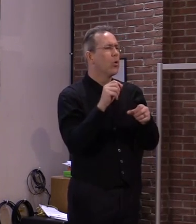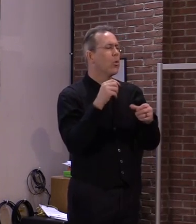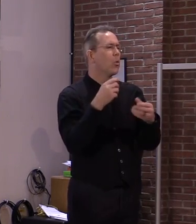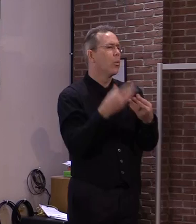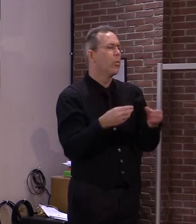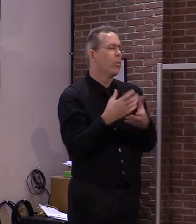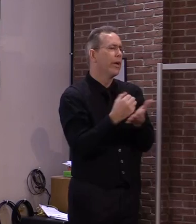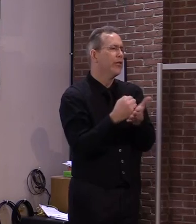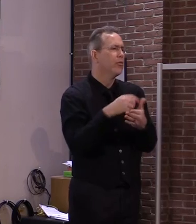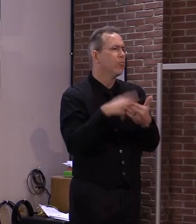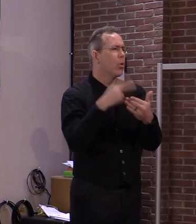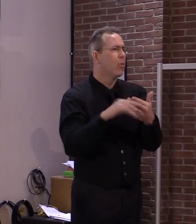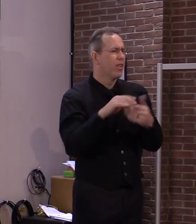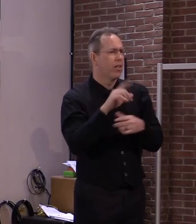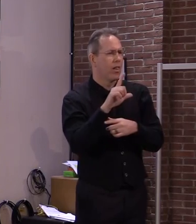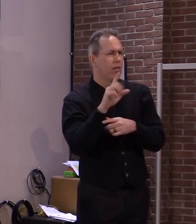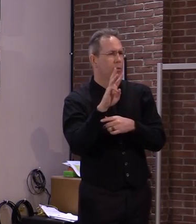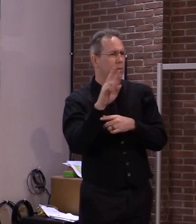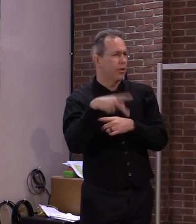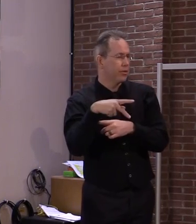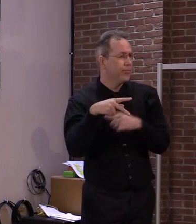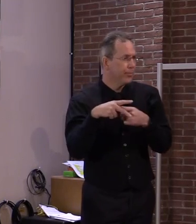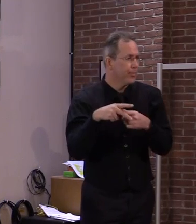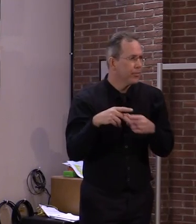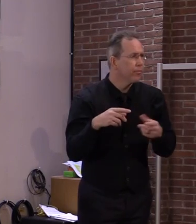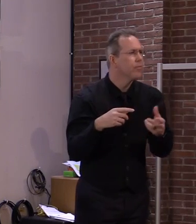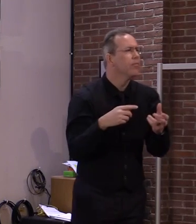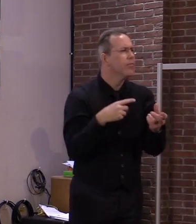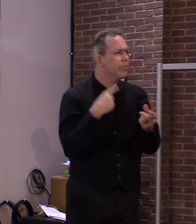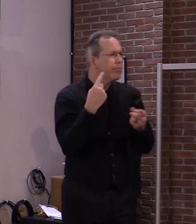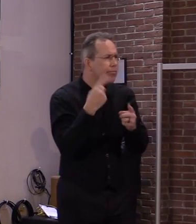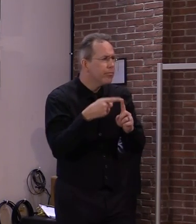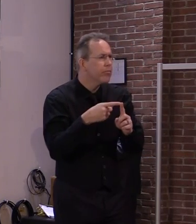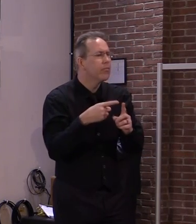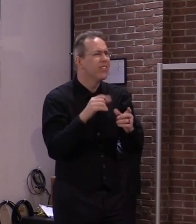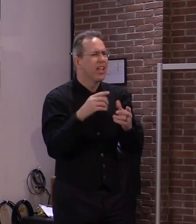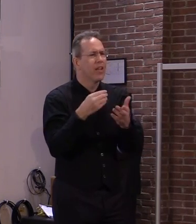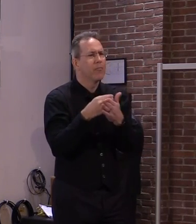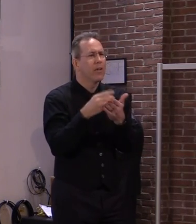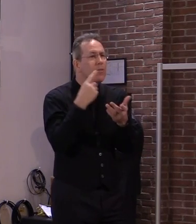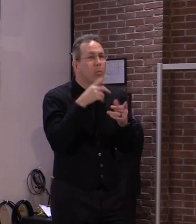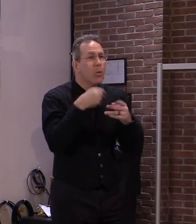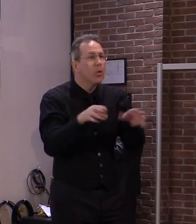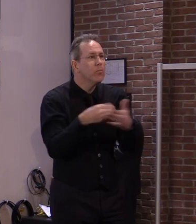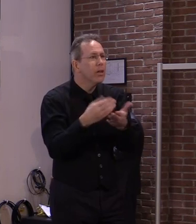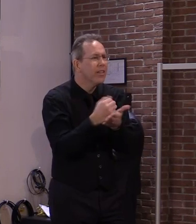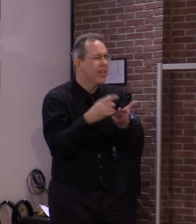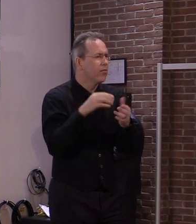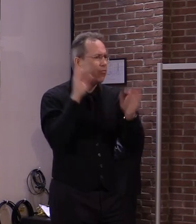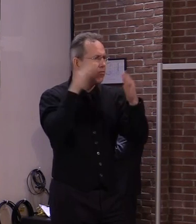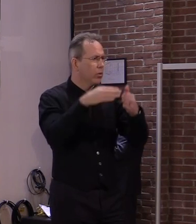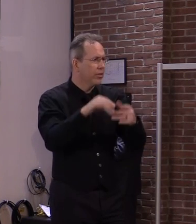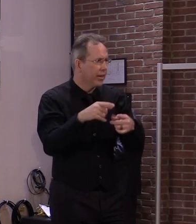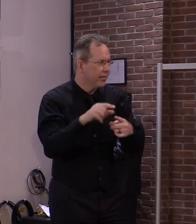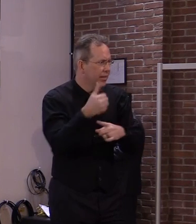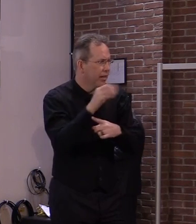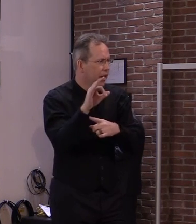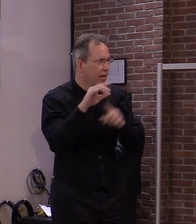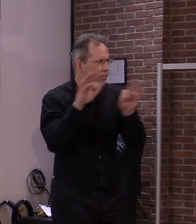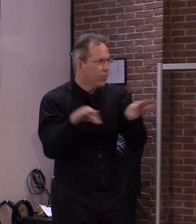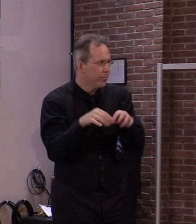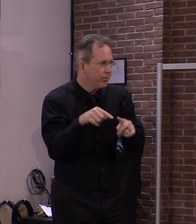In that population, we know there was probably somewhere around 45,000